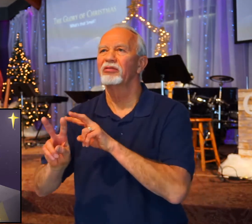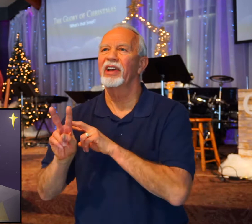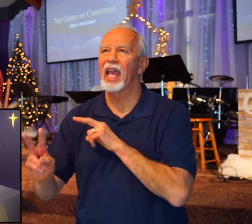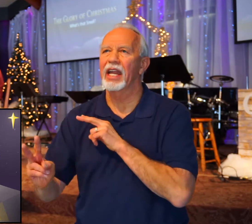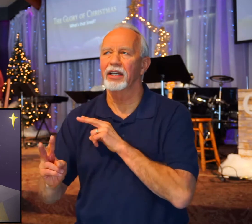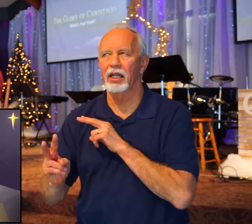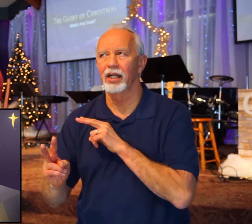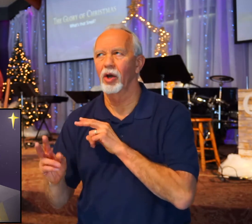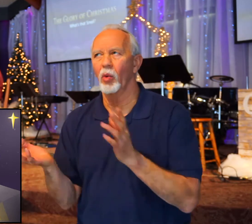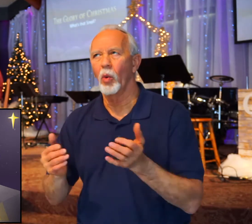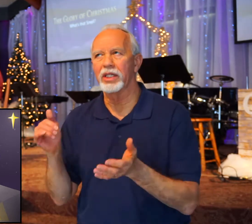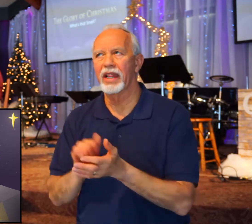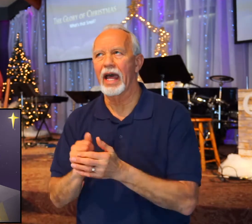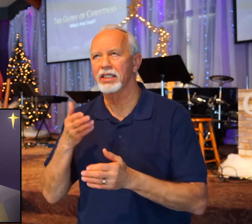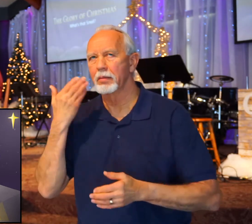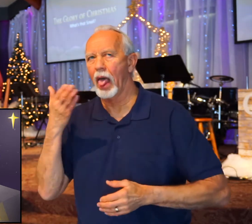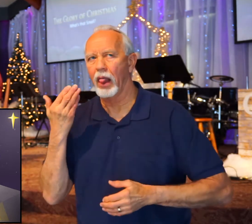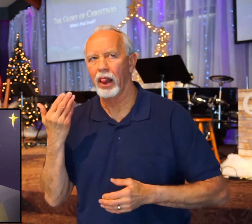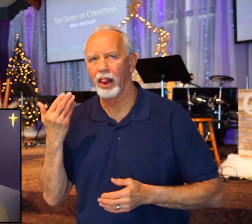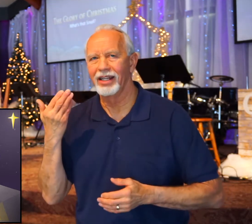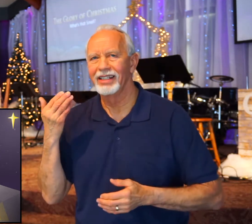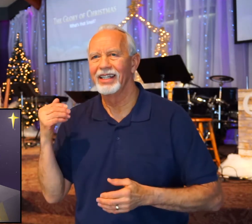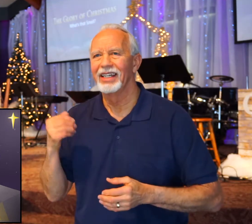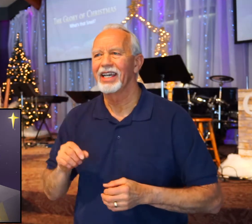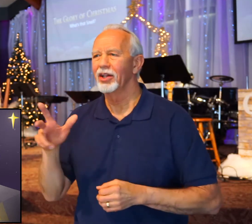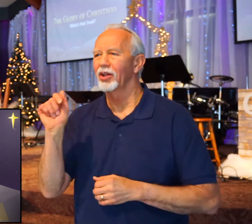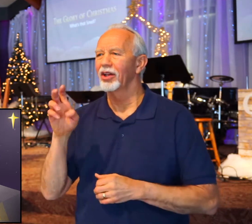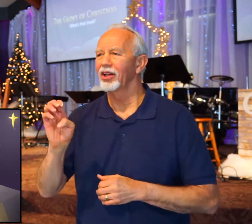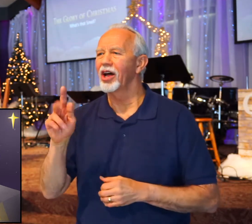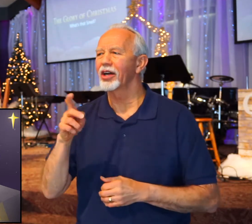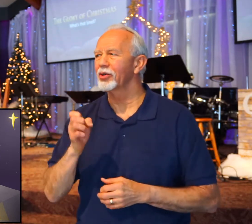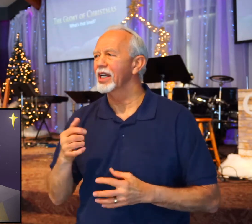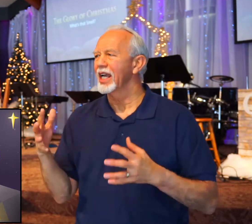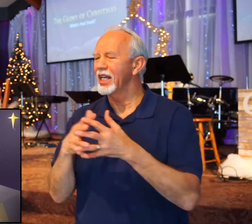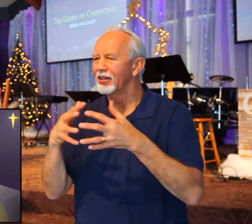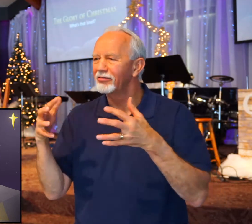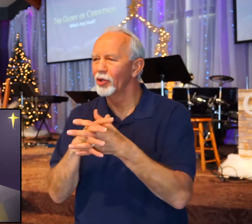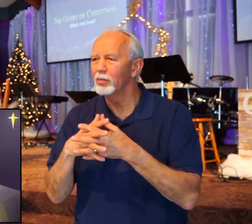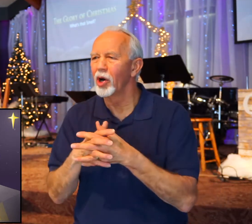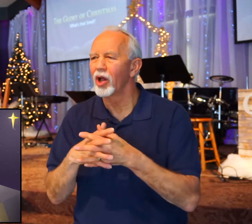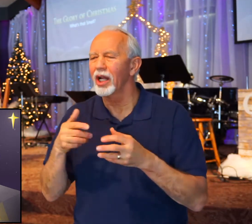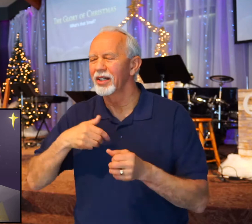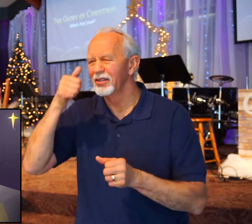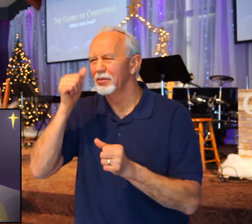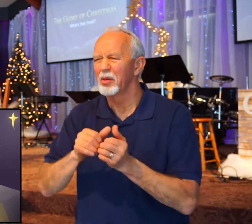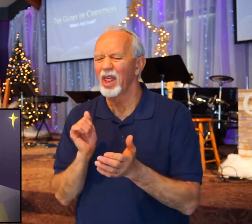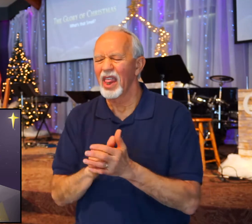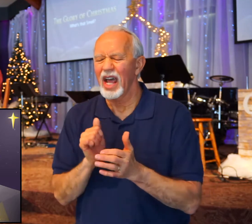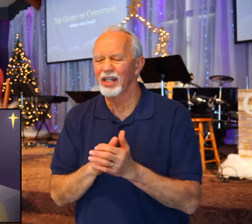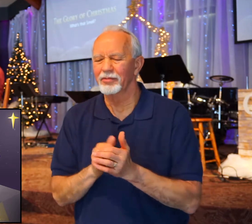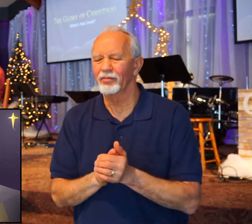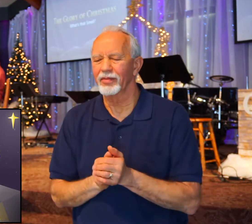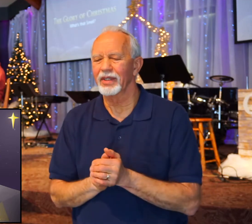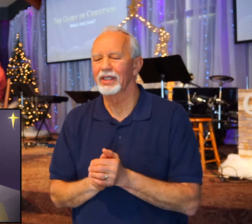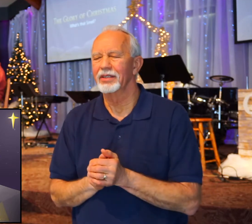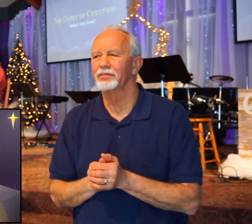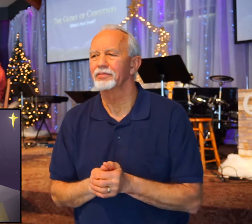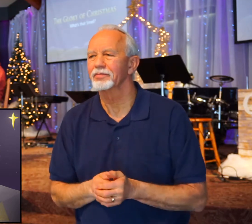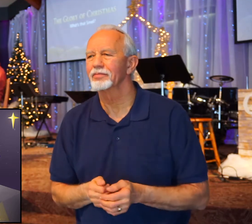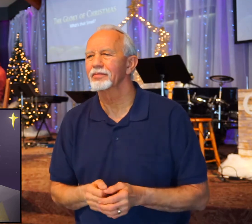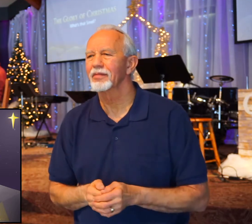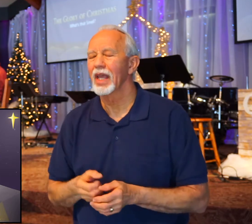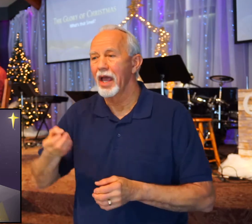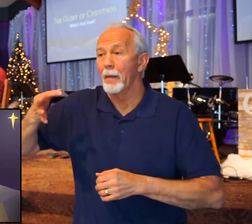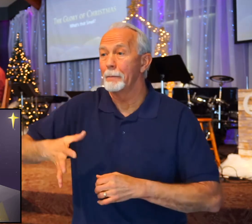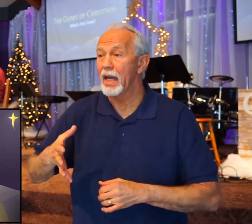been there. What's that smell? Or in the locker room when you play football, I remember that as well. By the way,